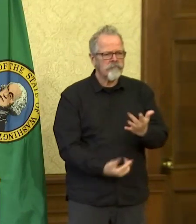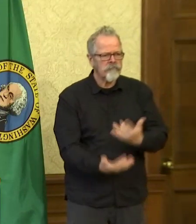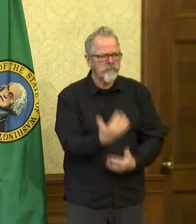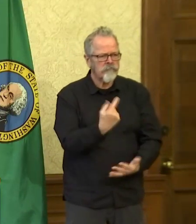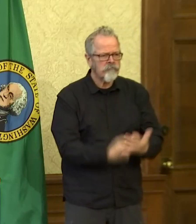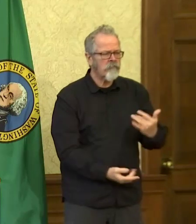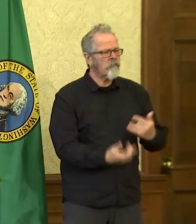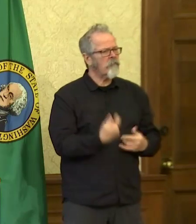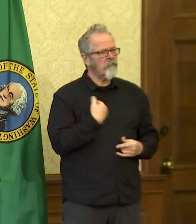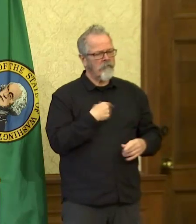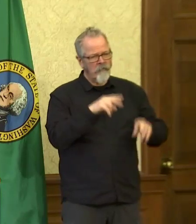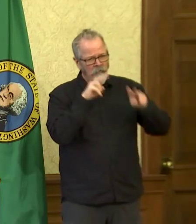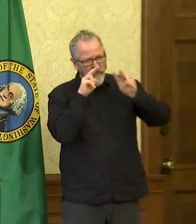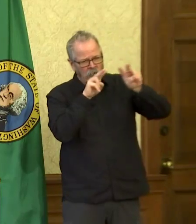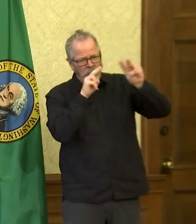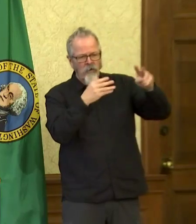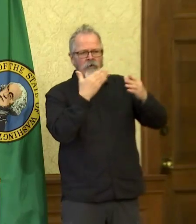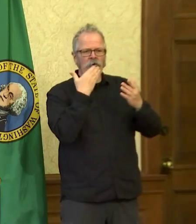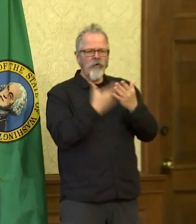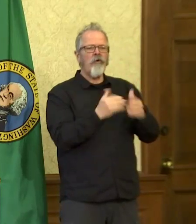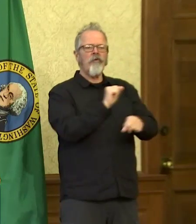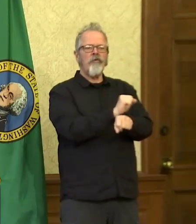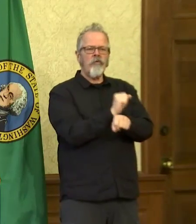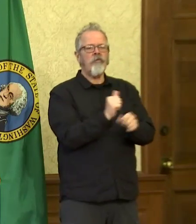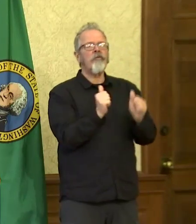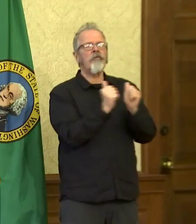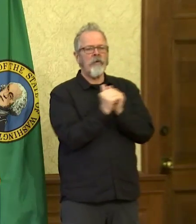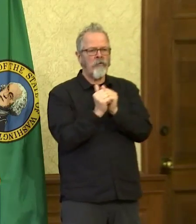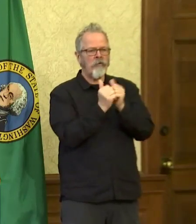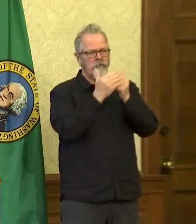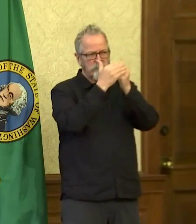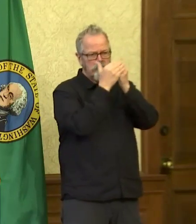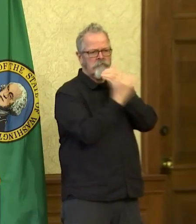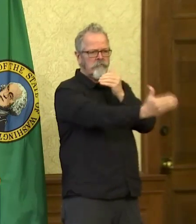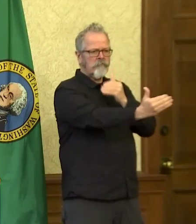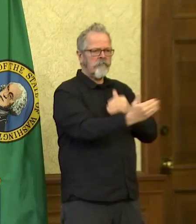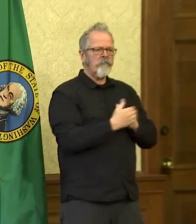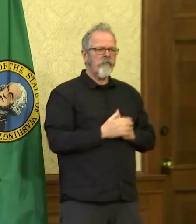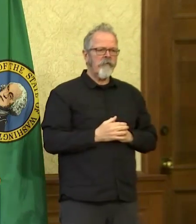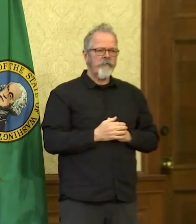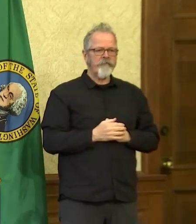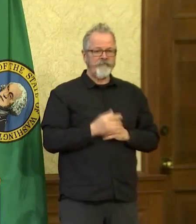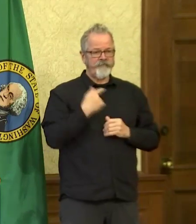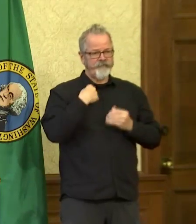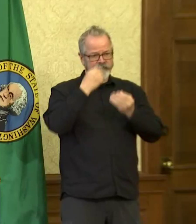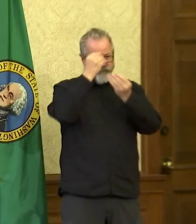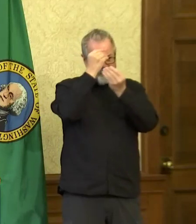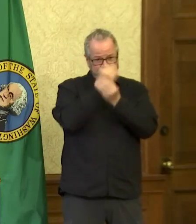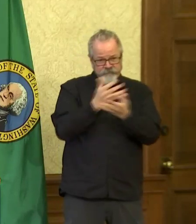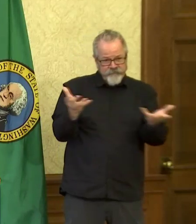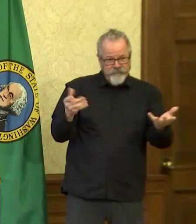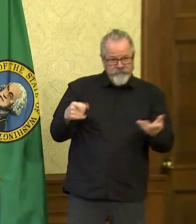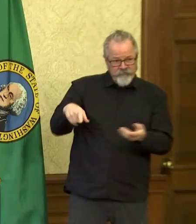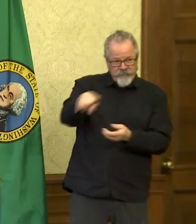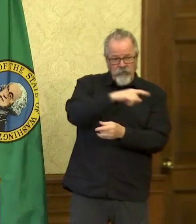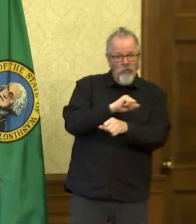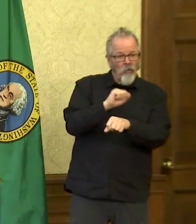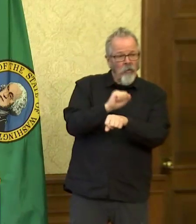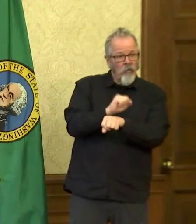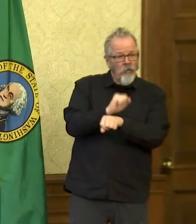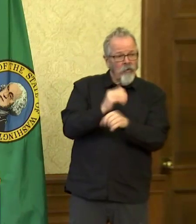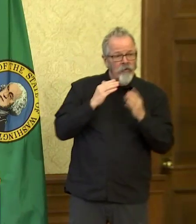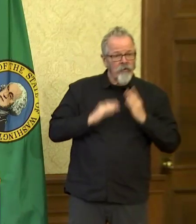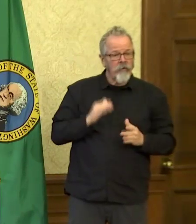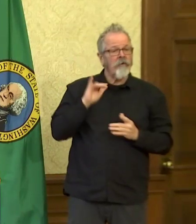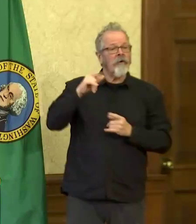out there: the governor's given us the opportunity to have a great effect in our industry. He's put it back in our hands. It's